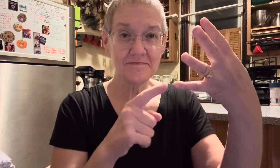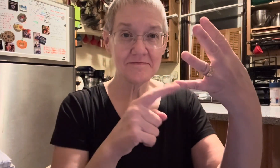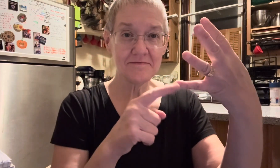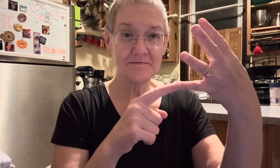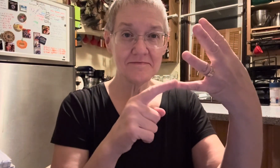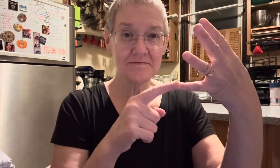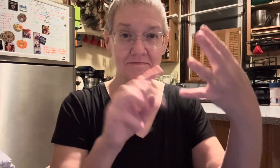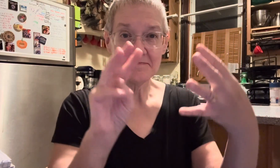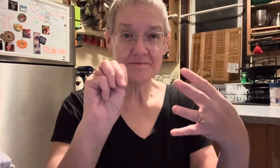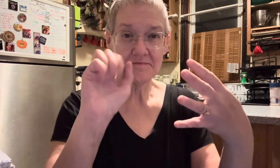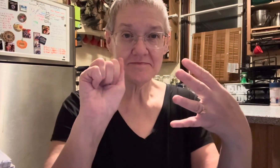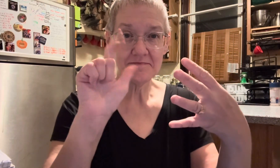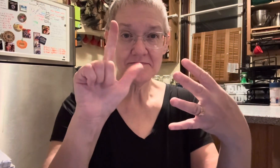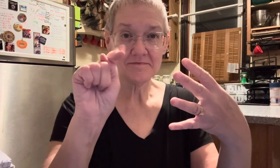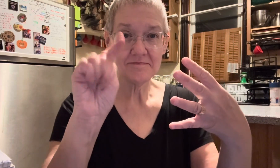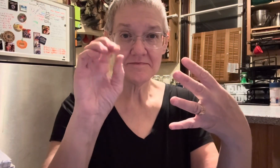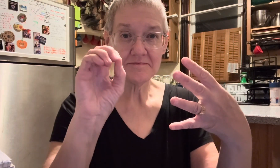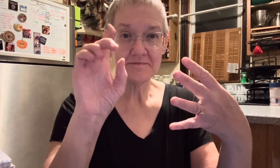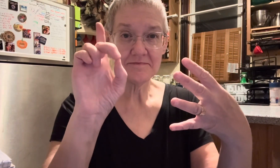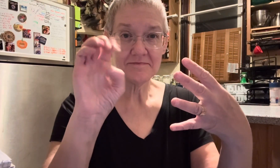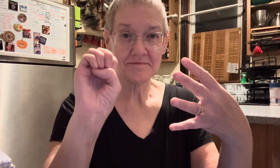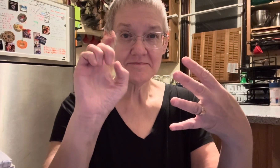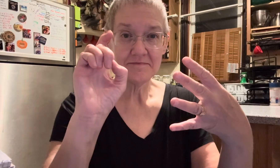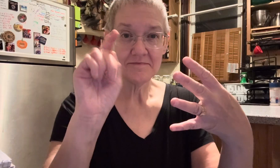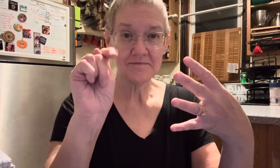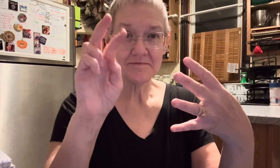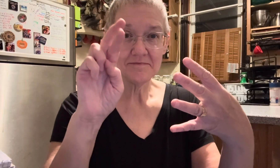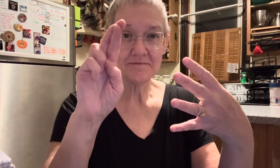sugar, and maltodextrin.